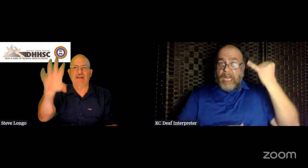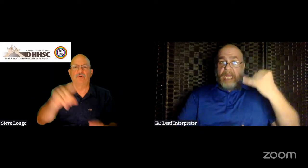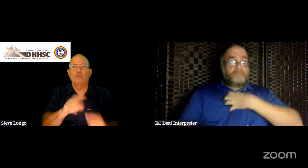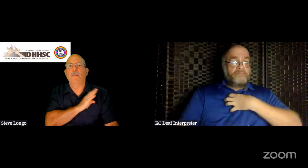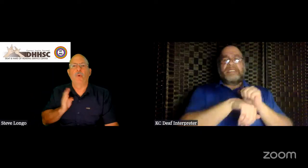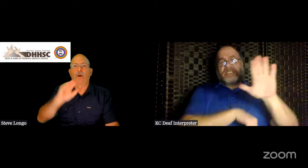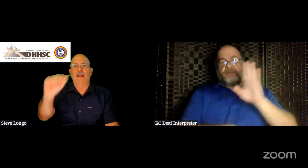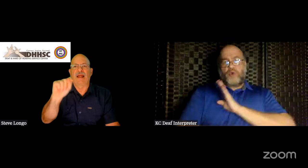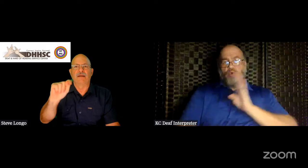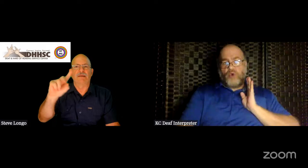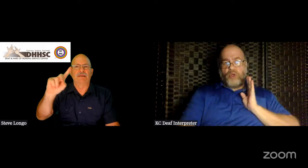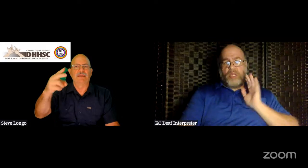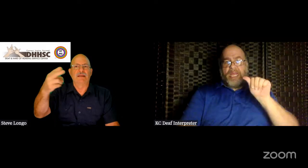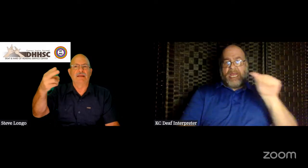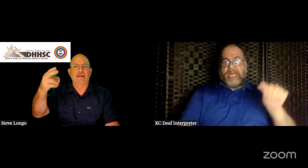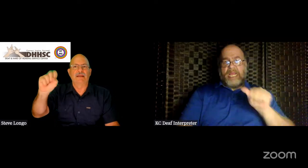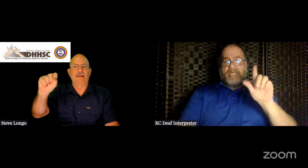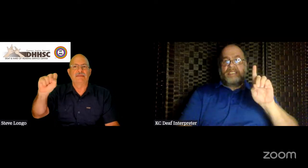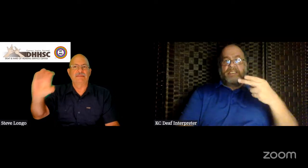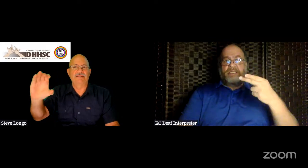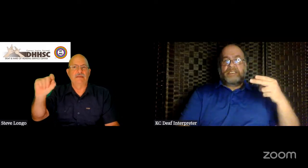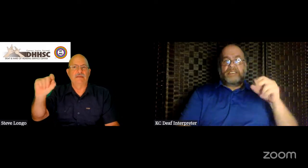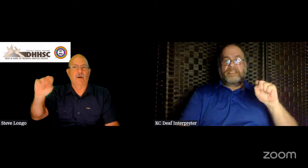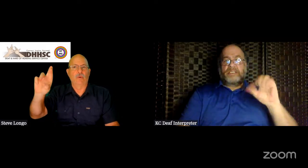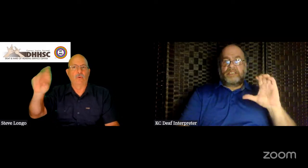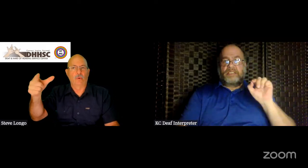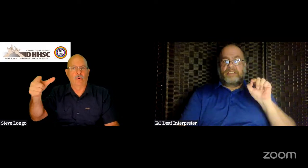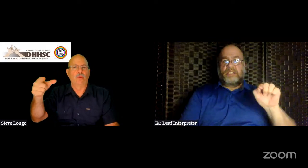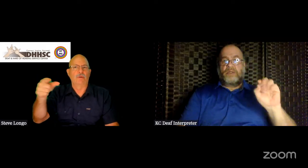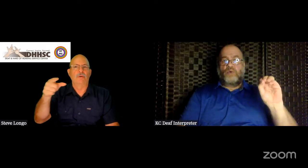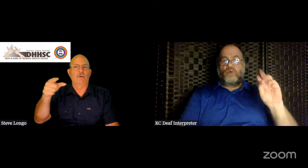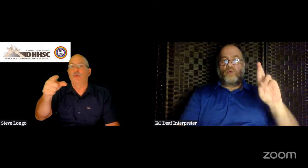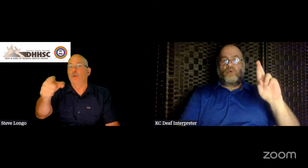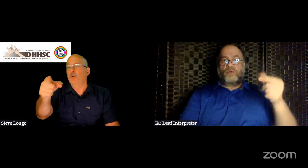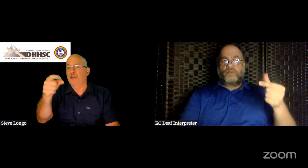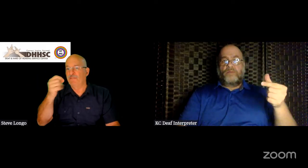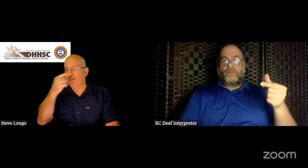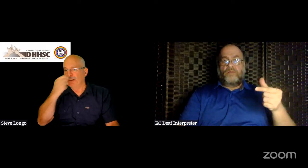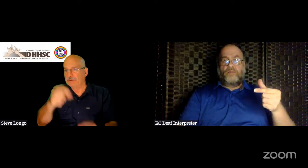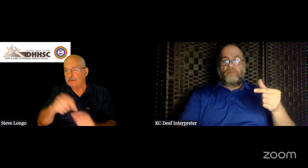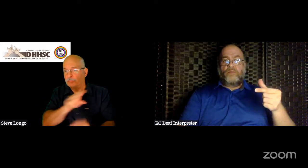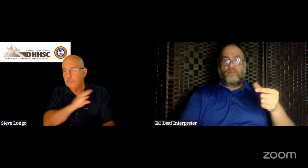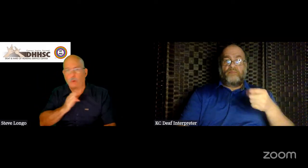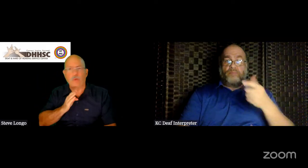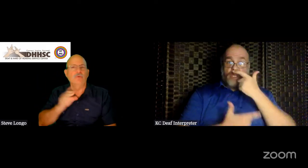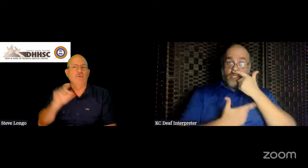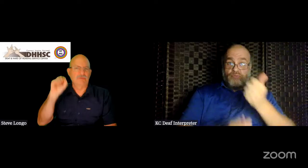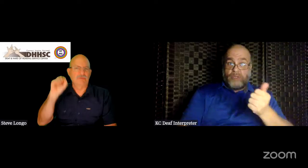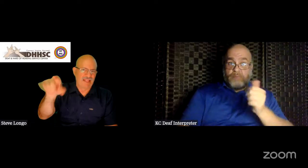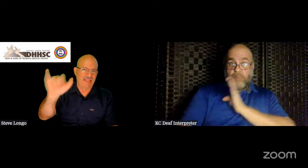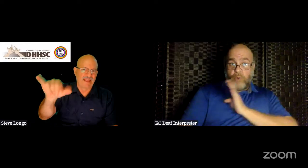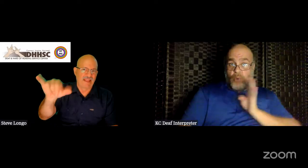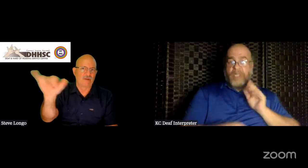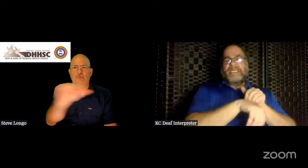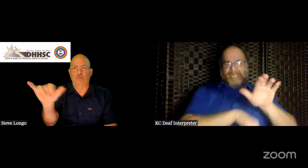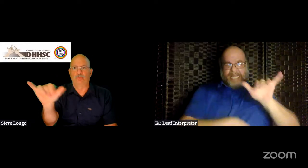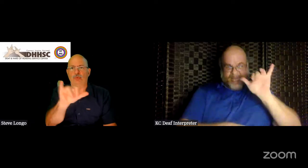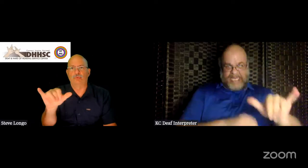So if you all have any suggestions, any concerns, please contact the board